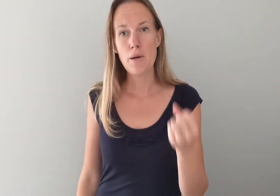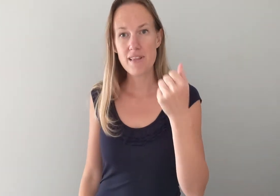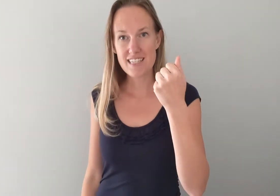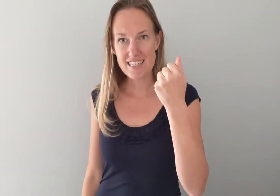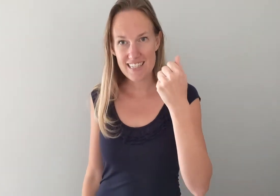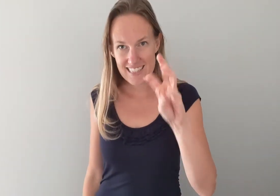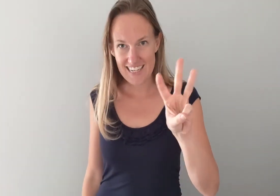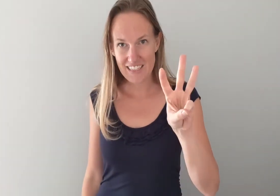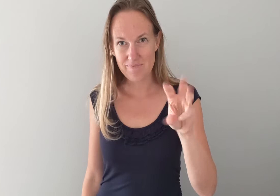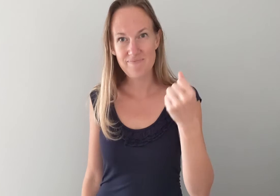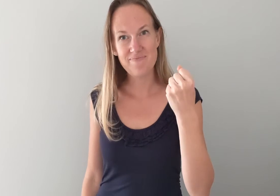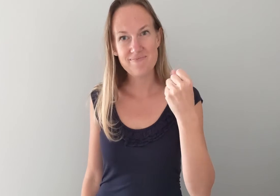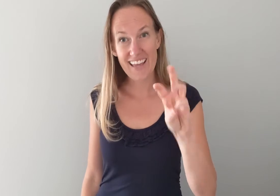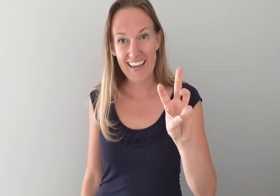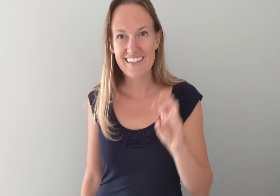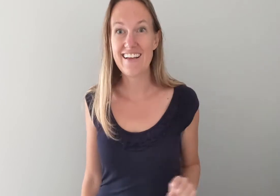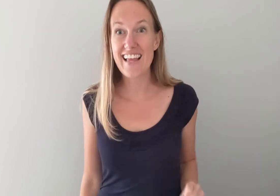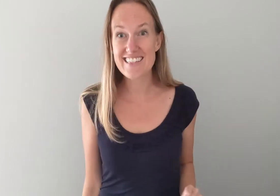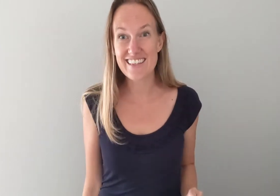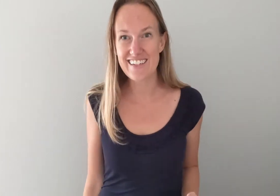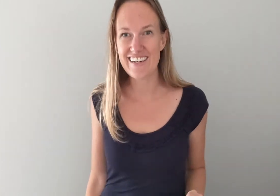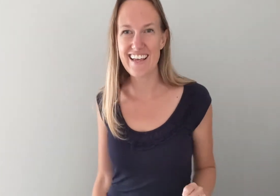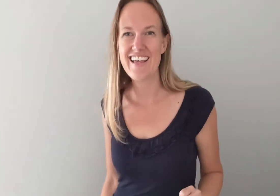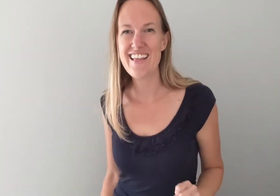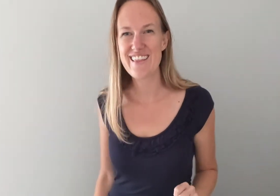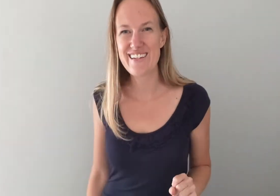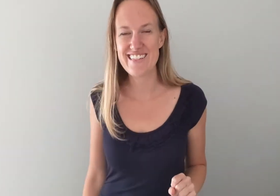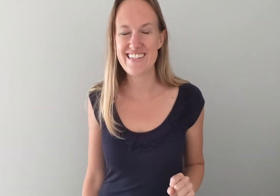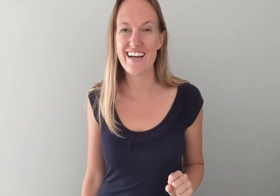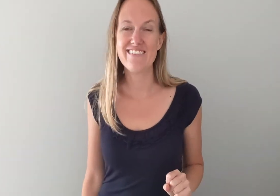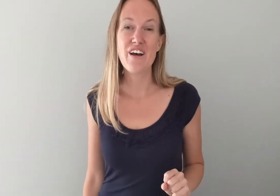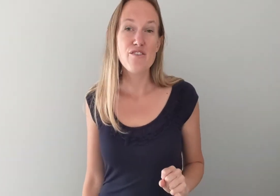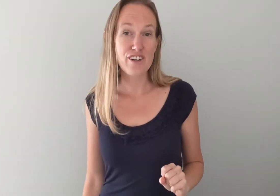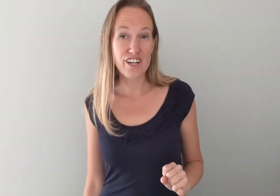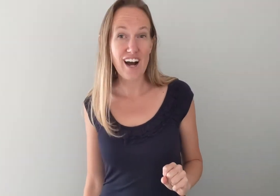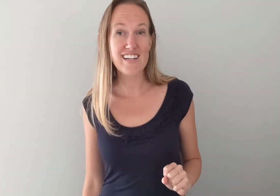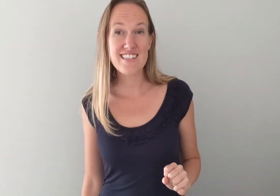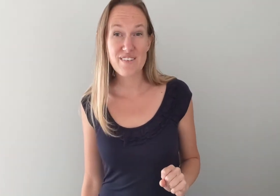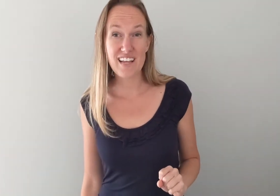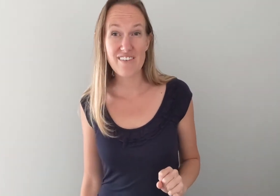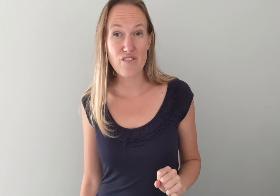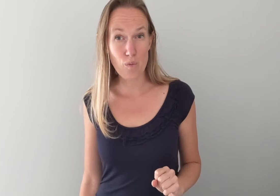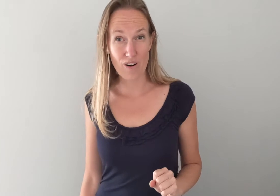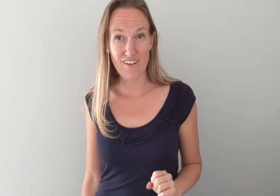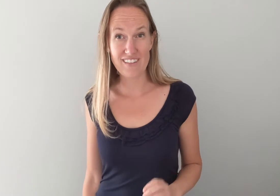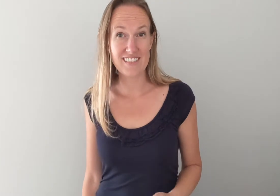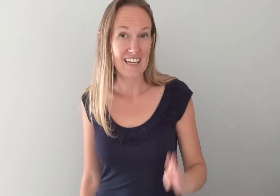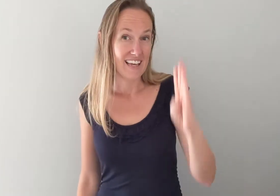this is 16. Okay, now let's learn the good stuff. For God so loved the world.